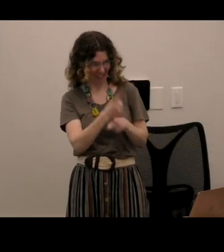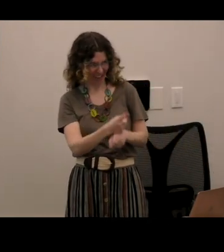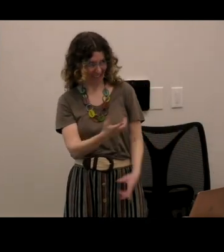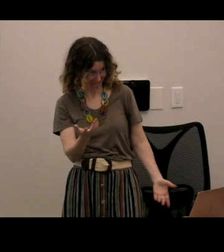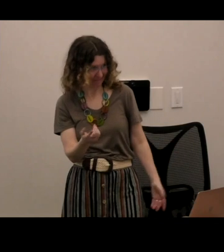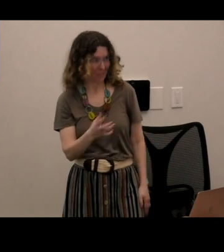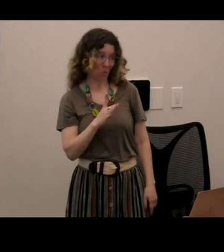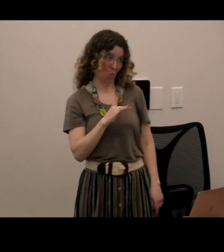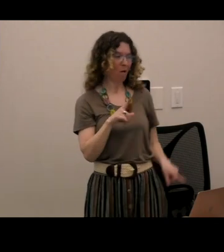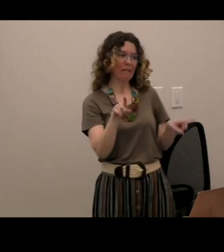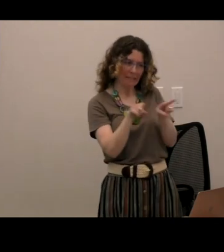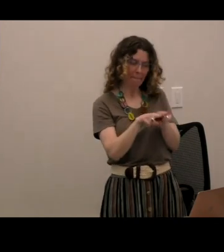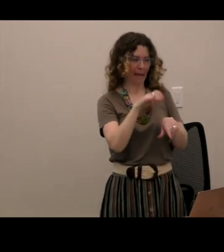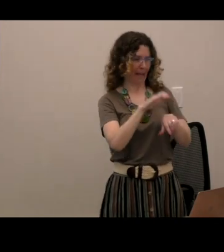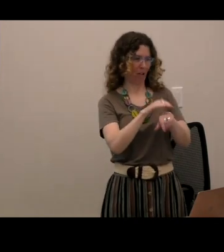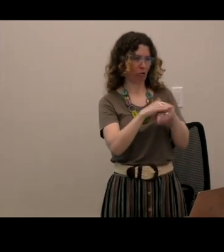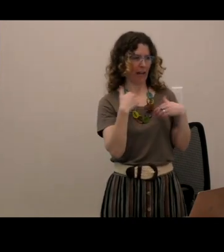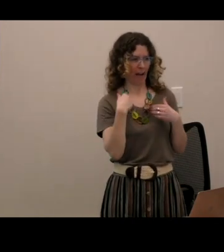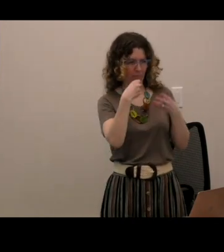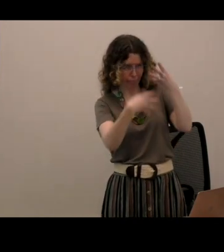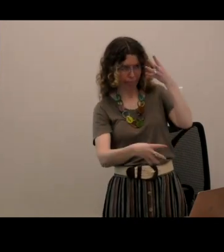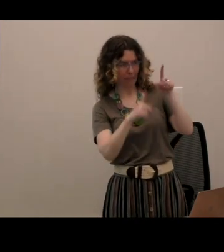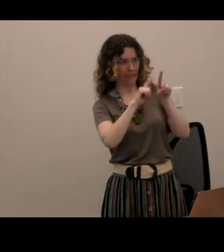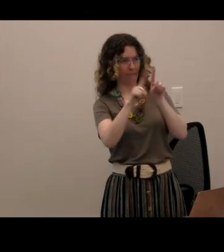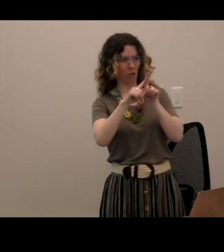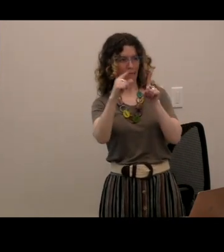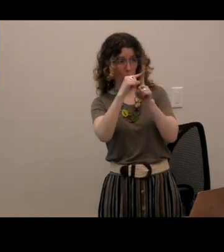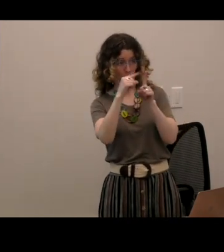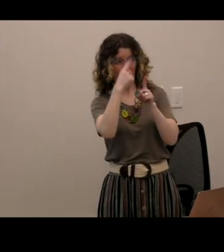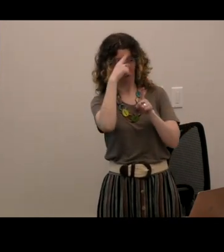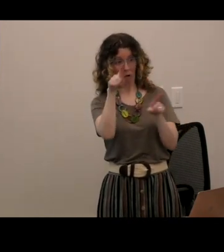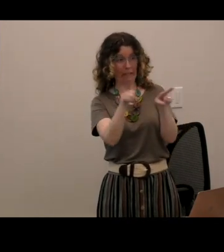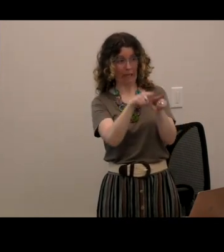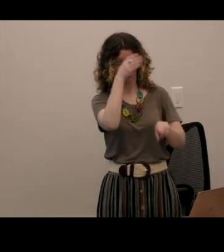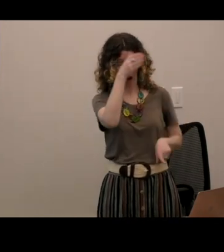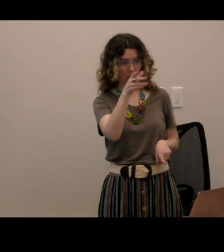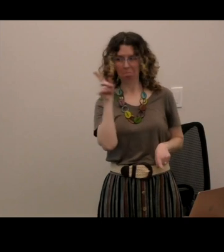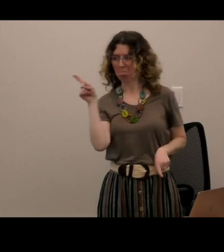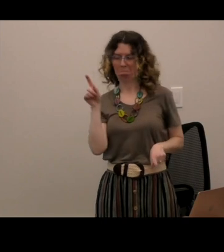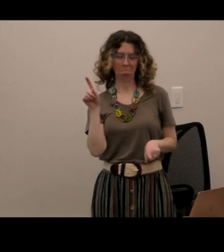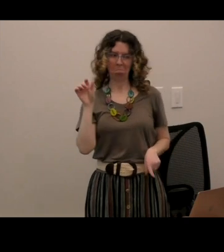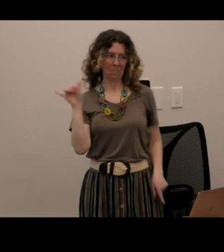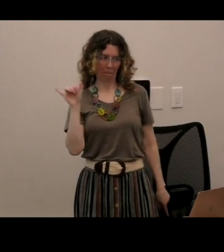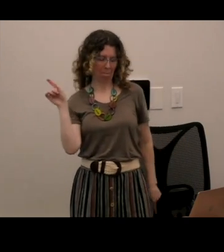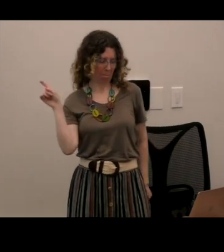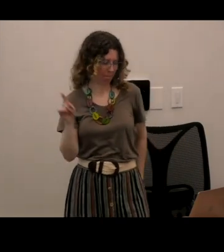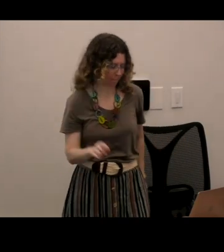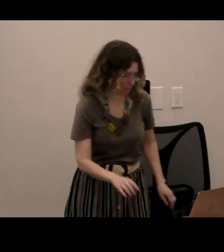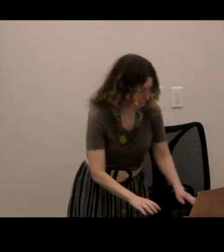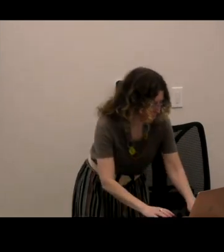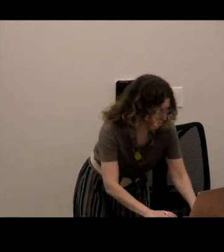Lots of signs for donuts. Same exact concept in English. Different words, same concepts.